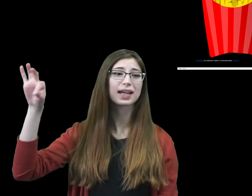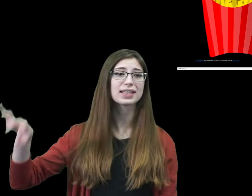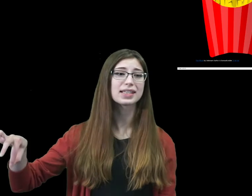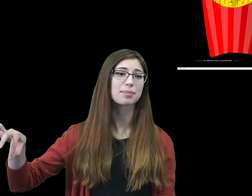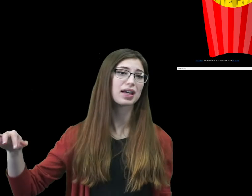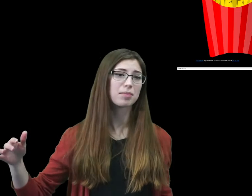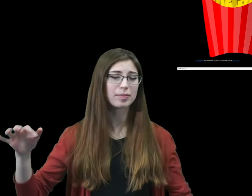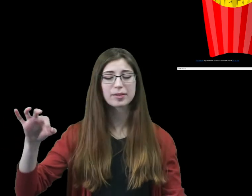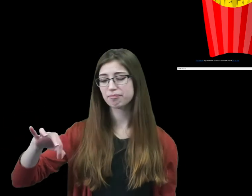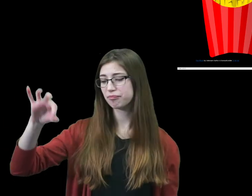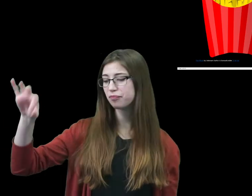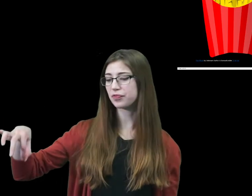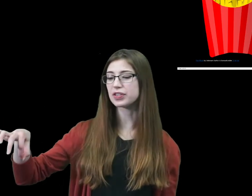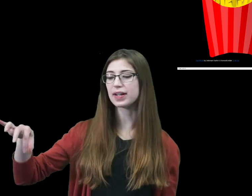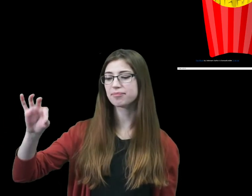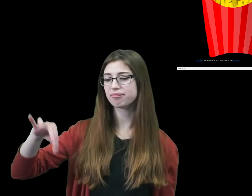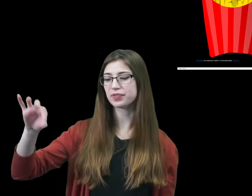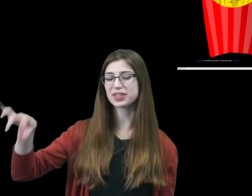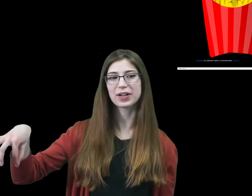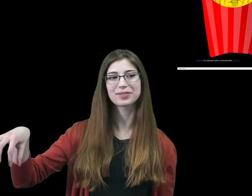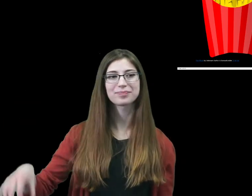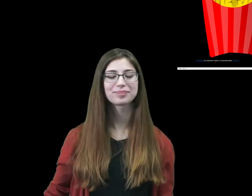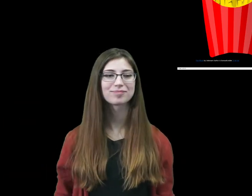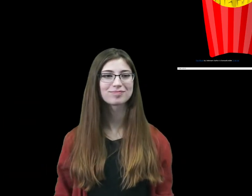then dipping it maybe. French fry. French